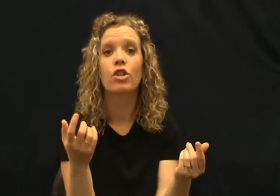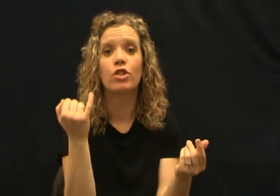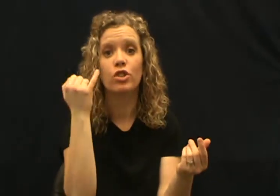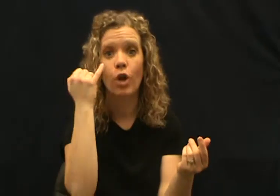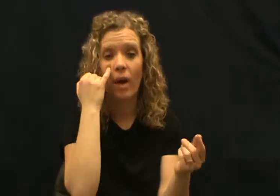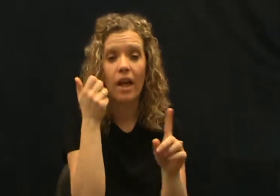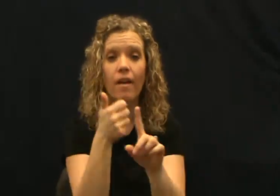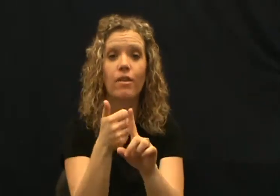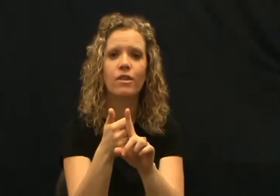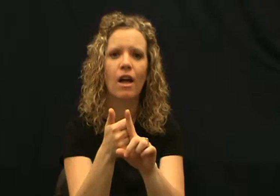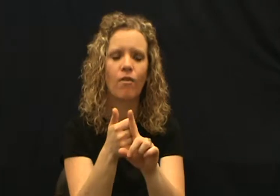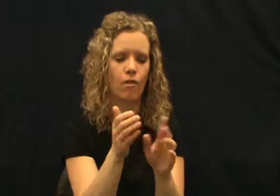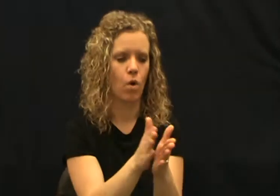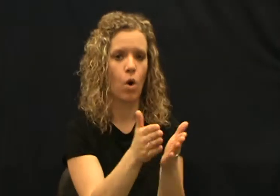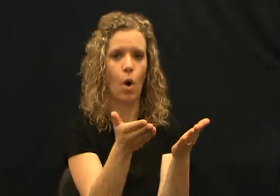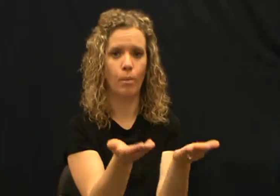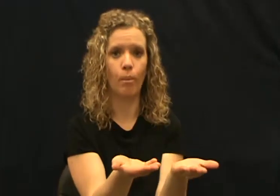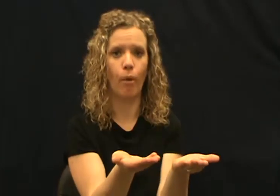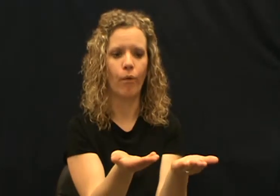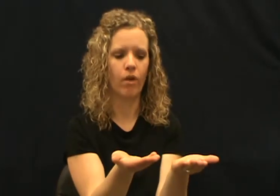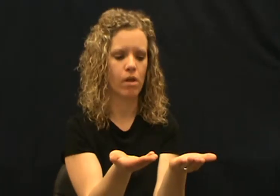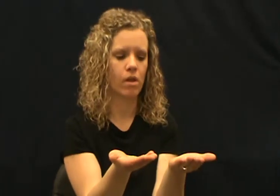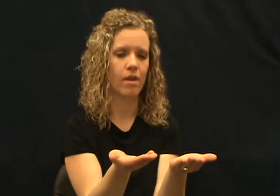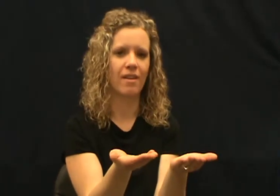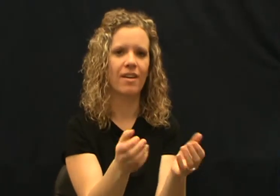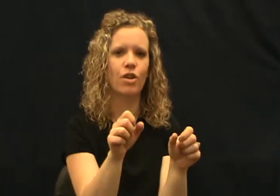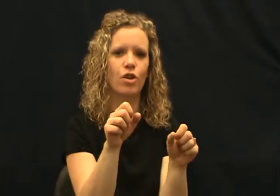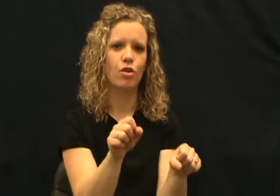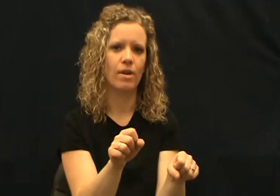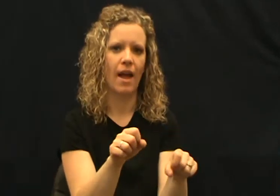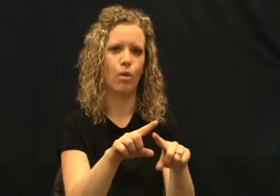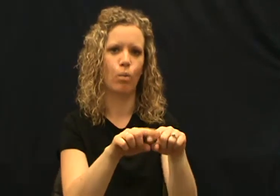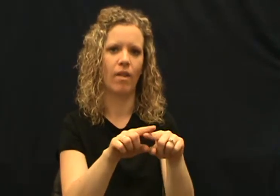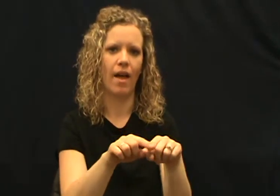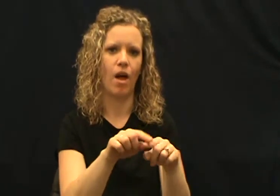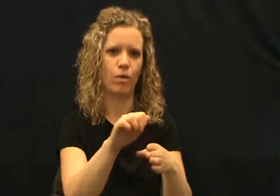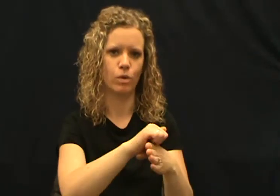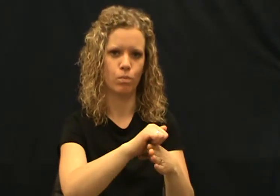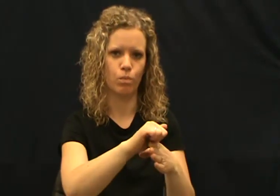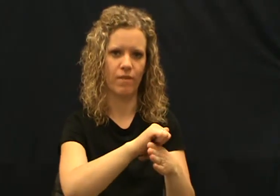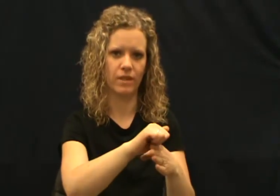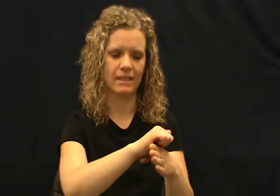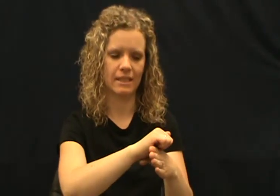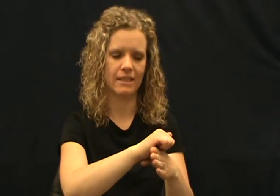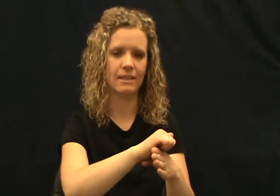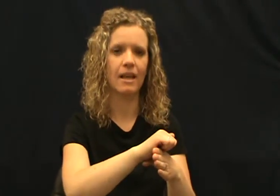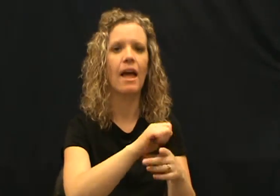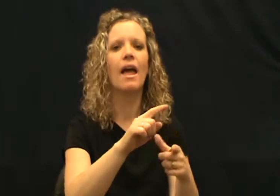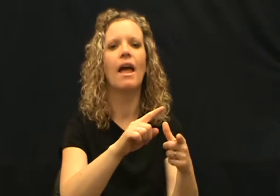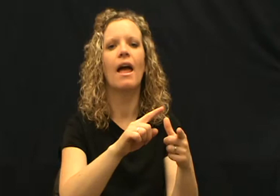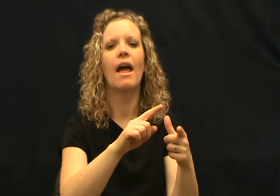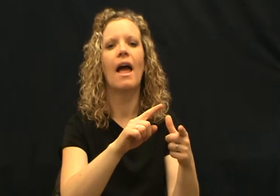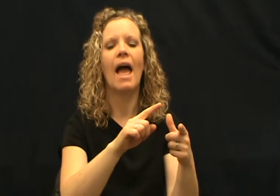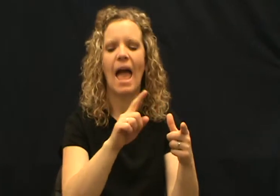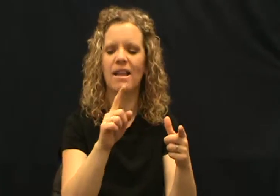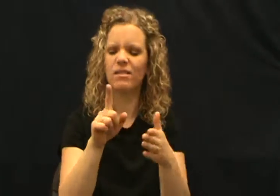text, you can reference those exercises and then go ahead and look at the solutions to make sure that you